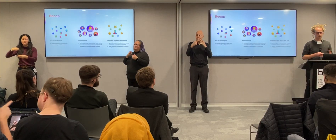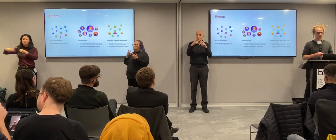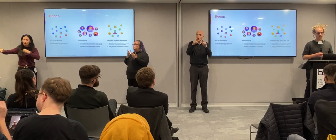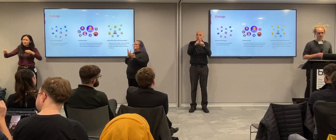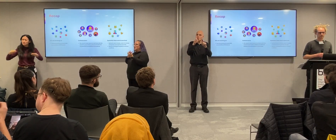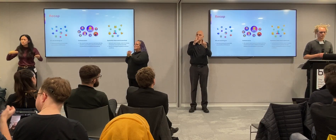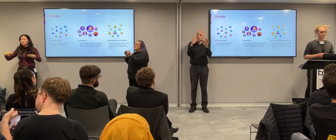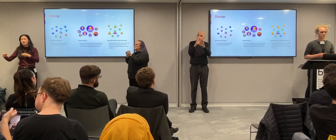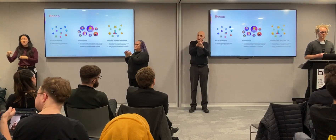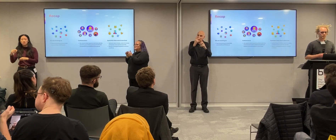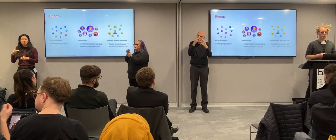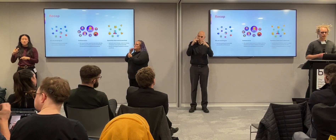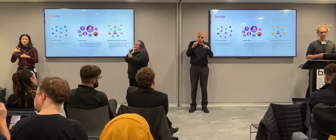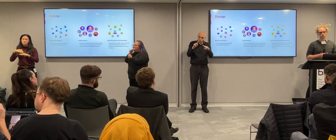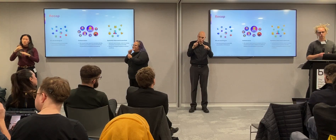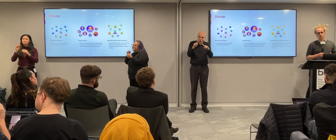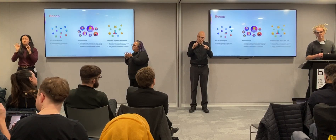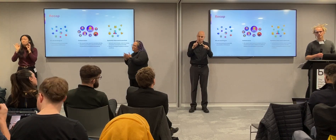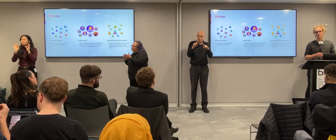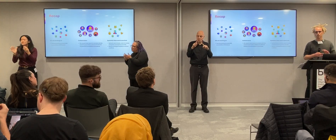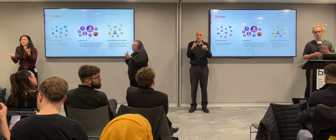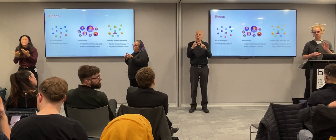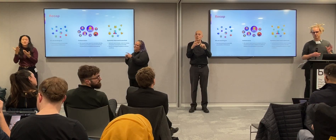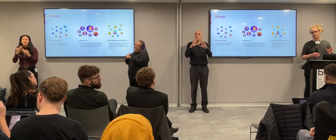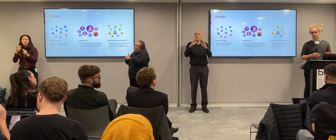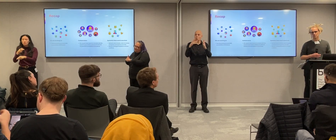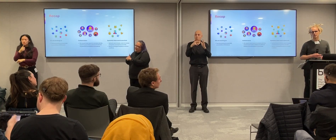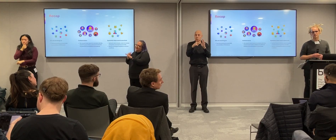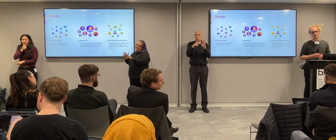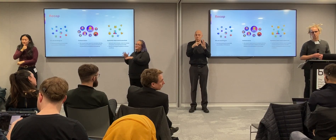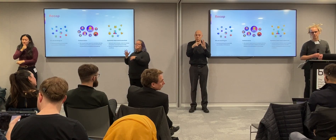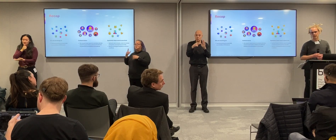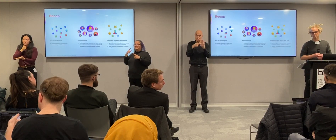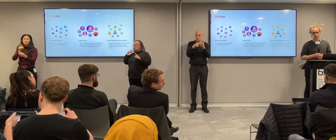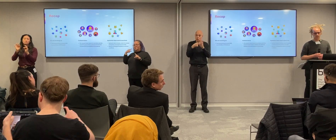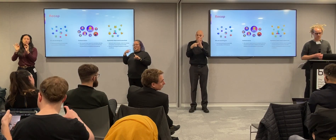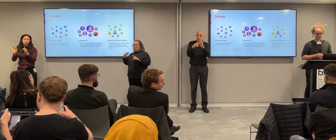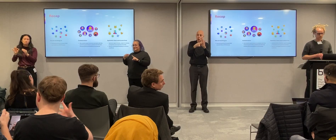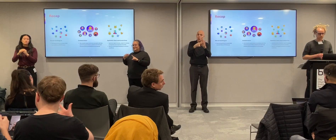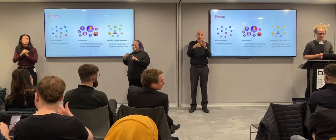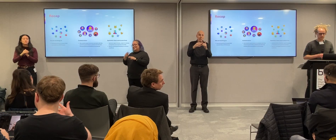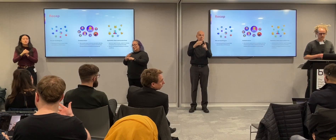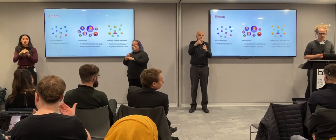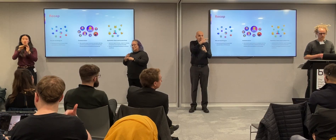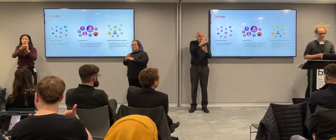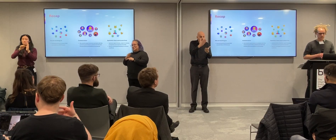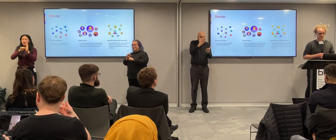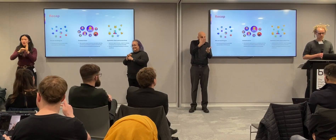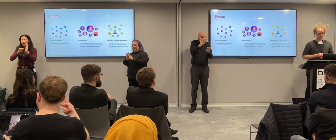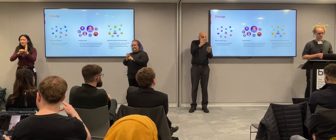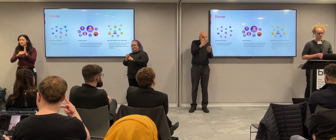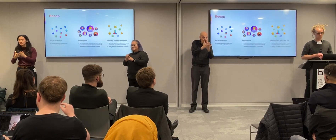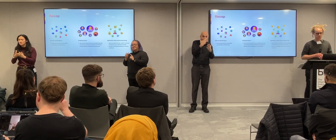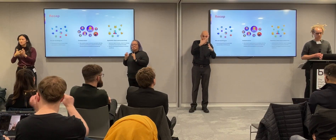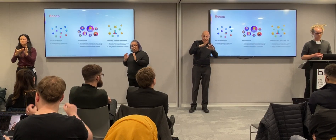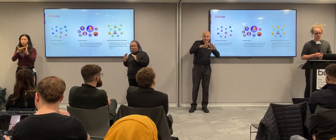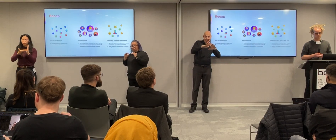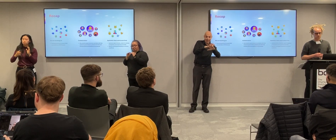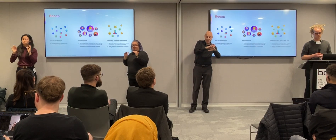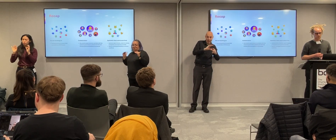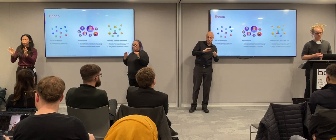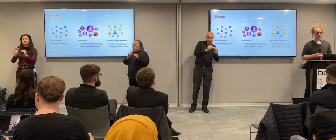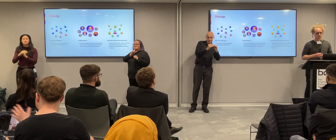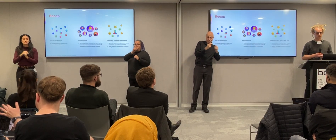and compliance, and has shown, at least for specific use cases, to be as good as real data.